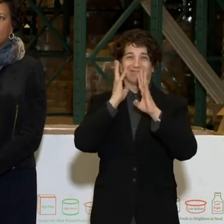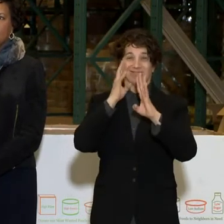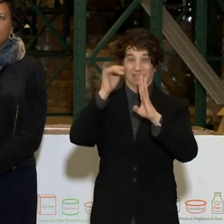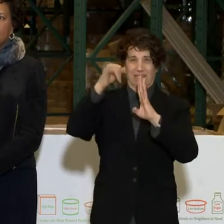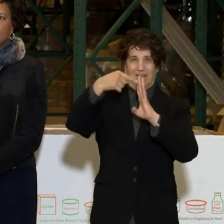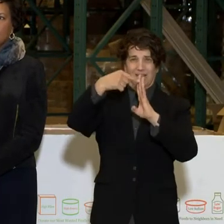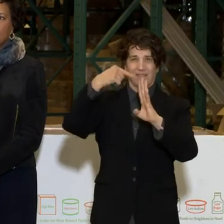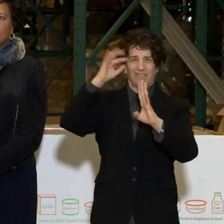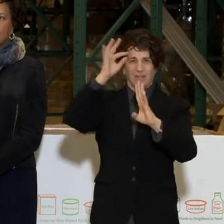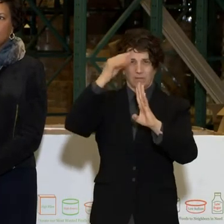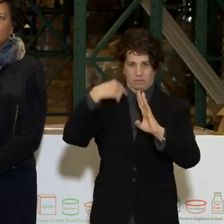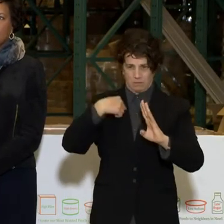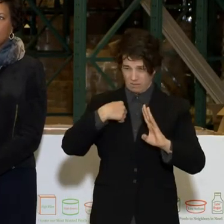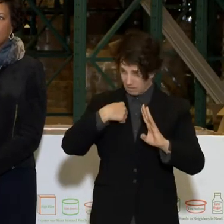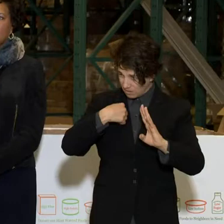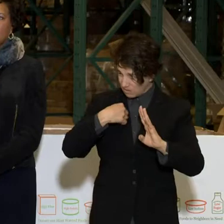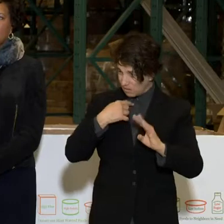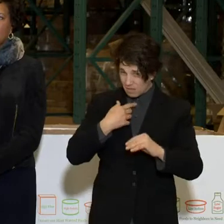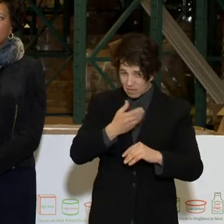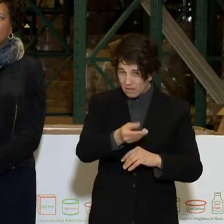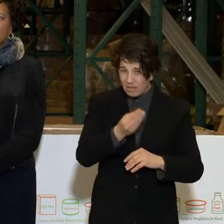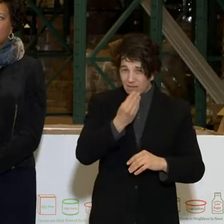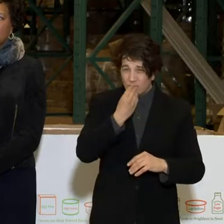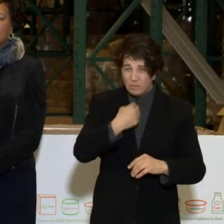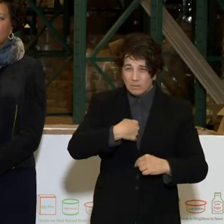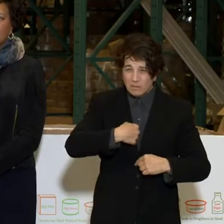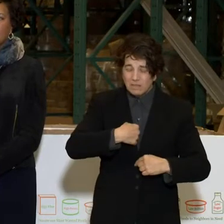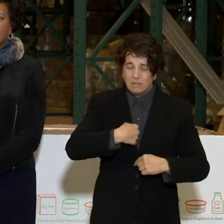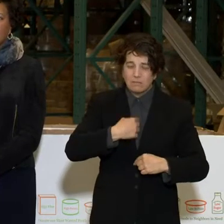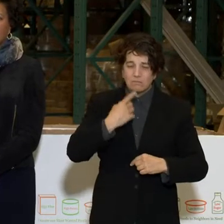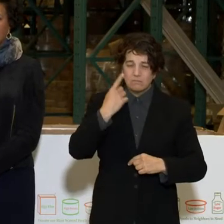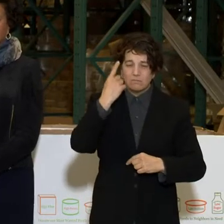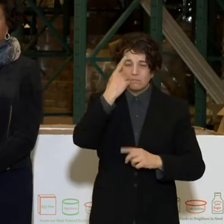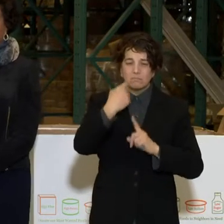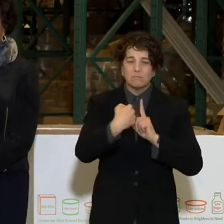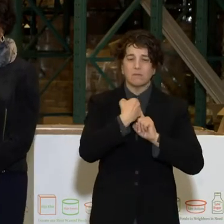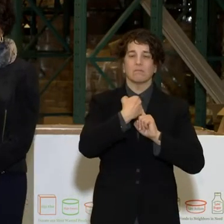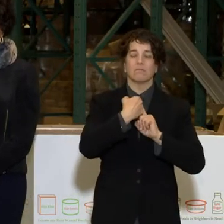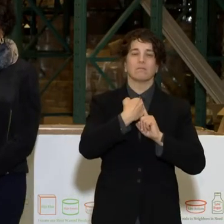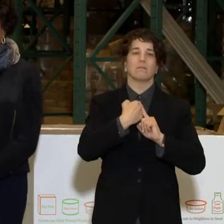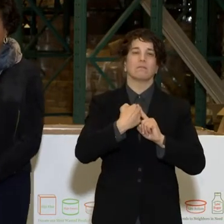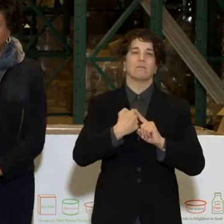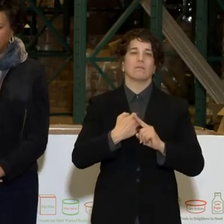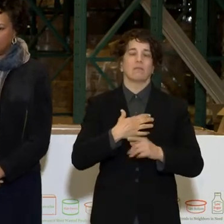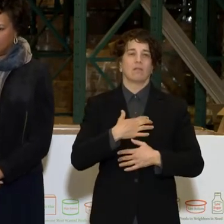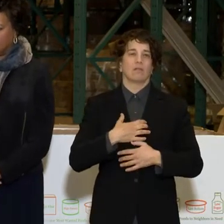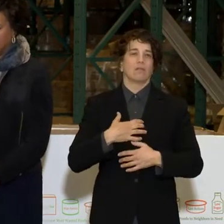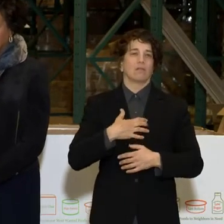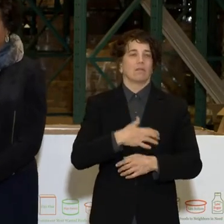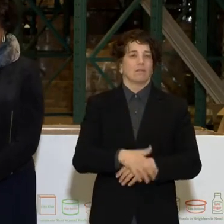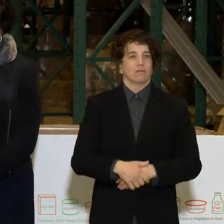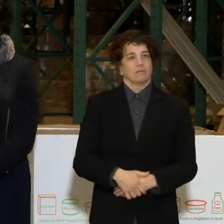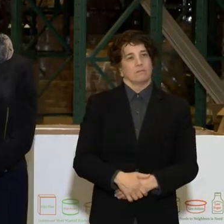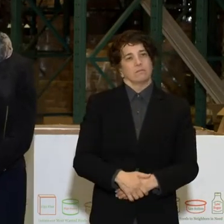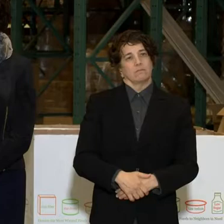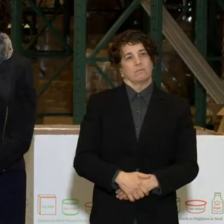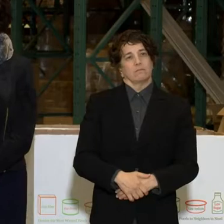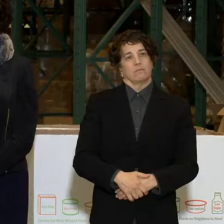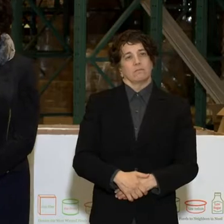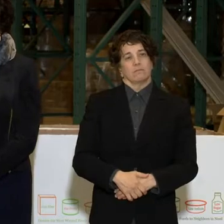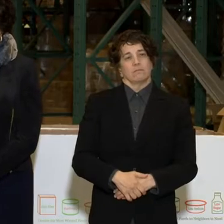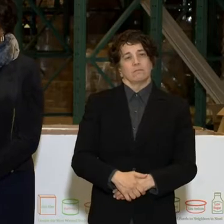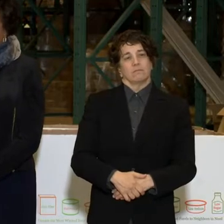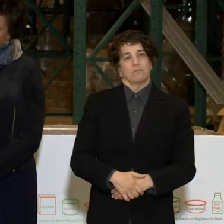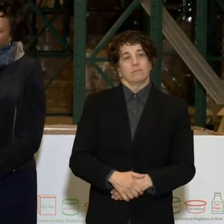time. But amidst all of these challenges in our community, it's also really refreshing and wonderful to know that the community does come together